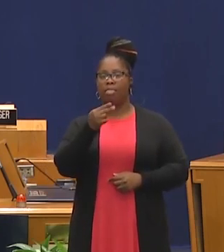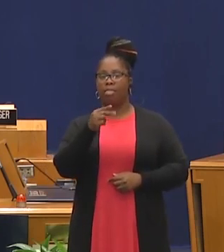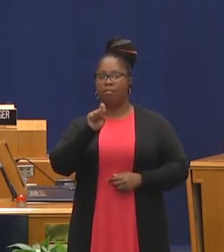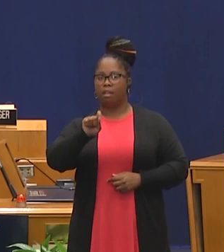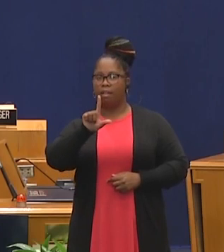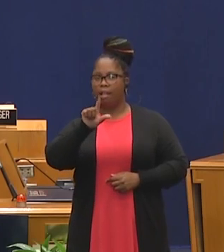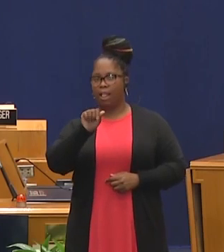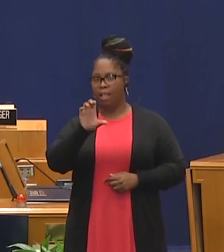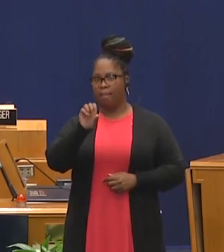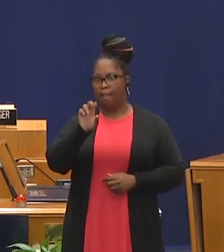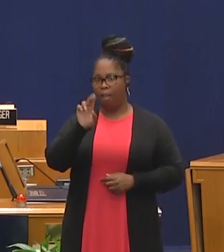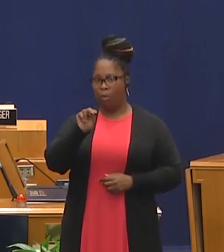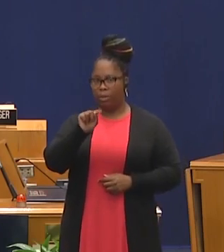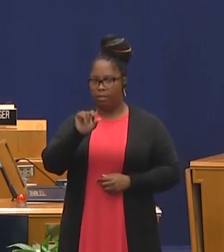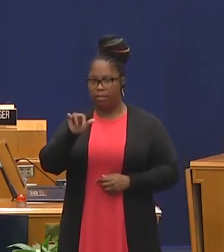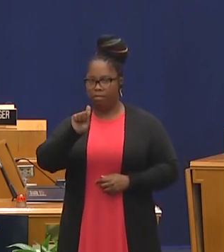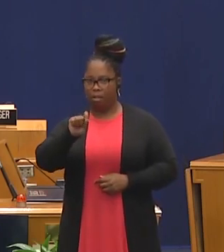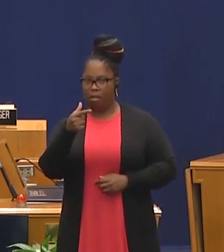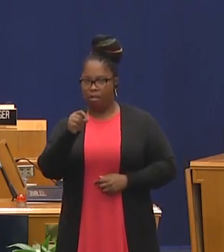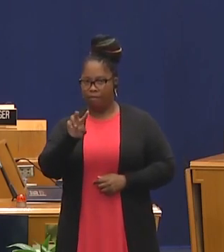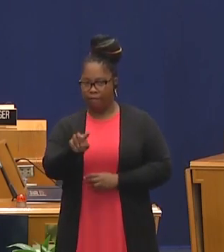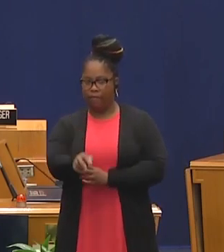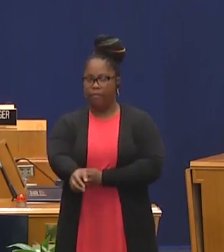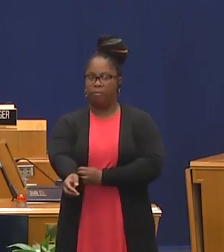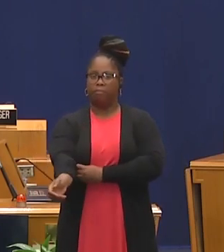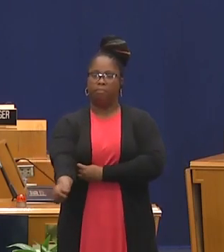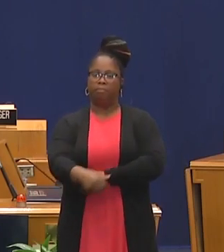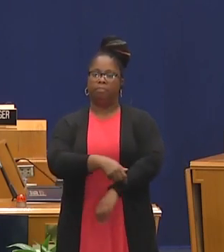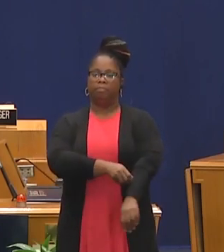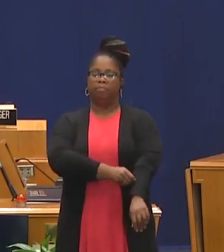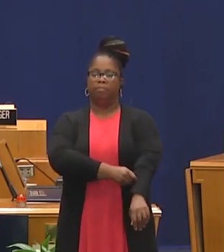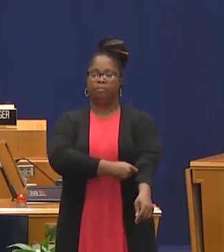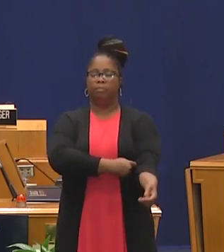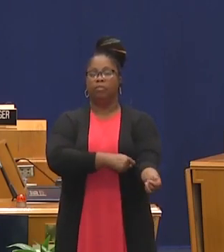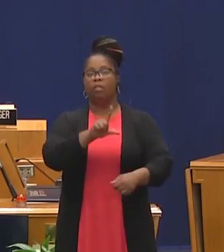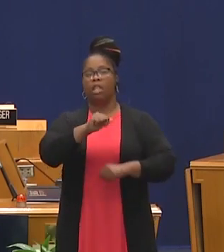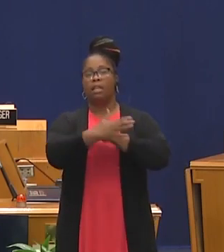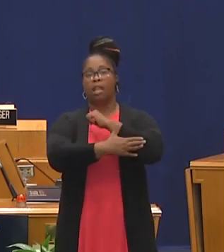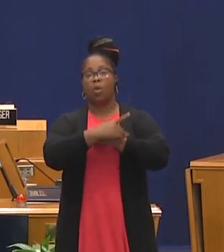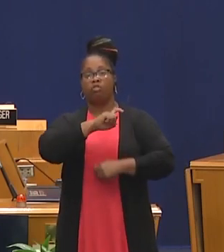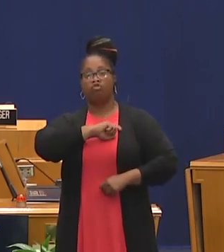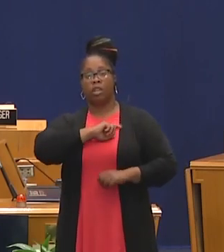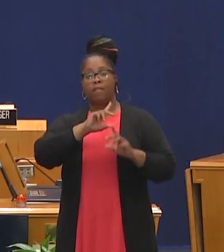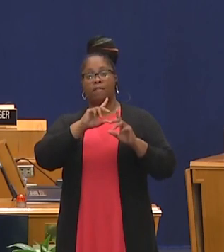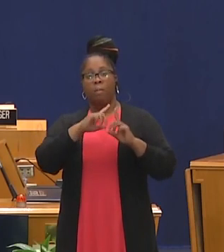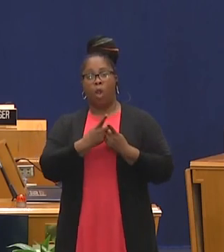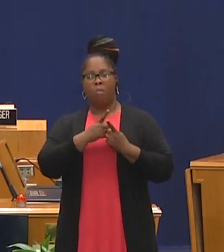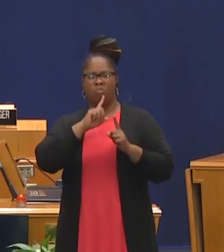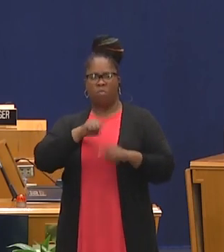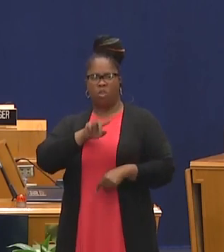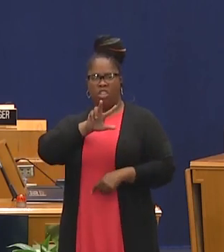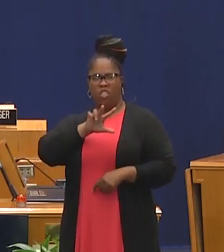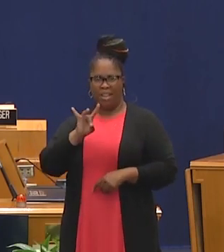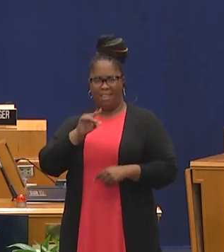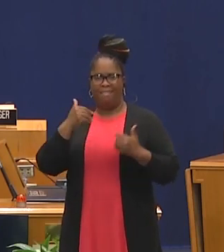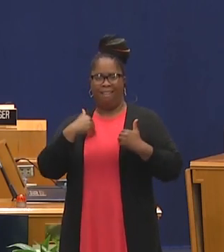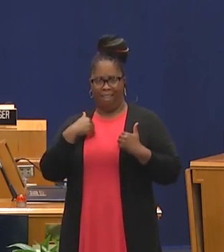publichealth.lacounty.gov. The Los Angeles County Sheriff Department is reporting 38 positive cases among staff.